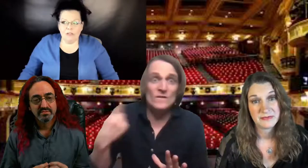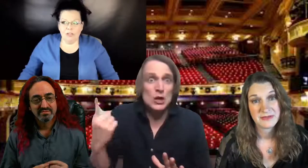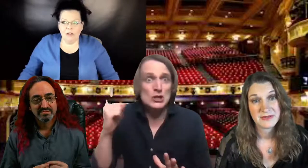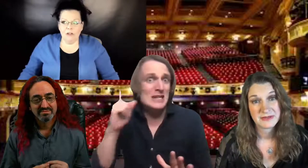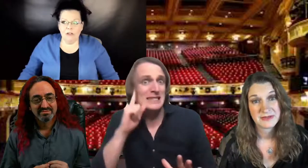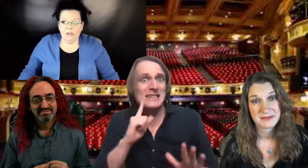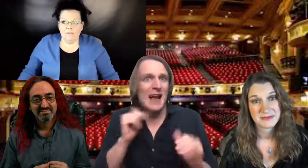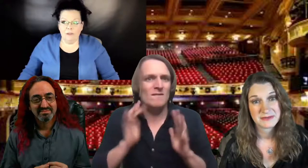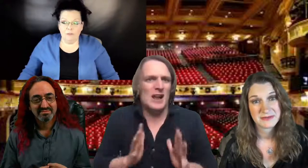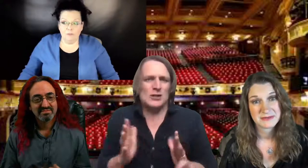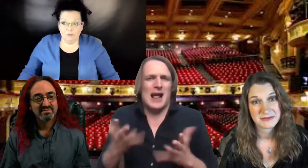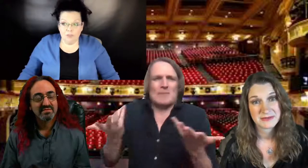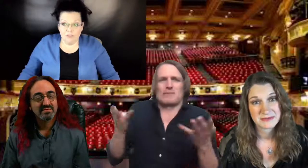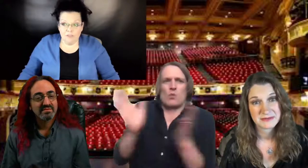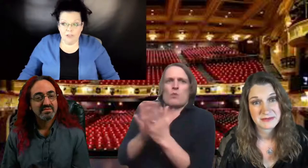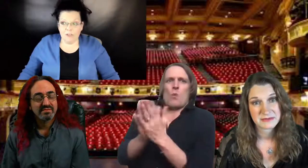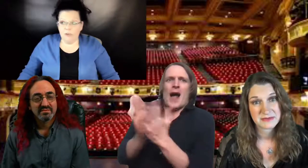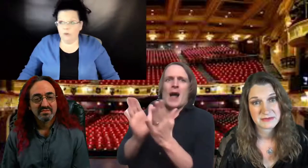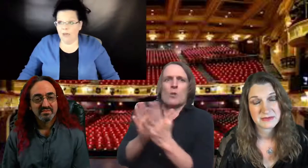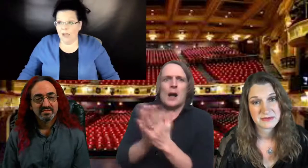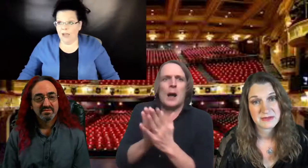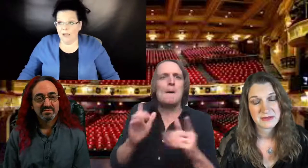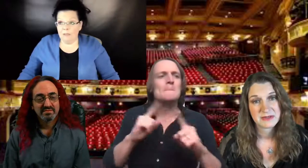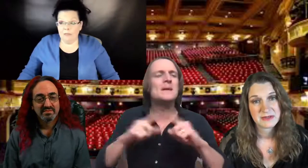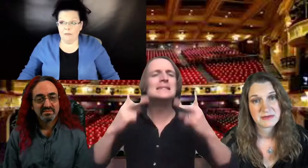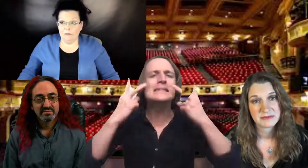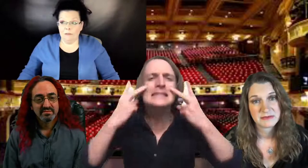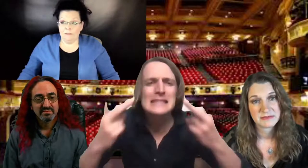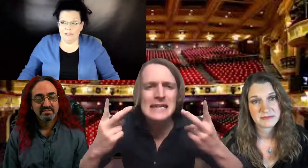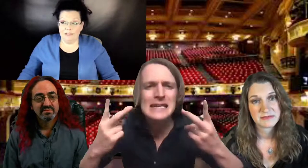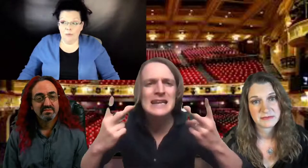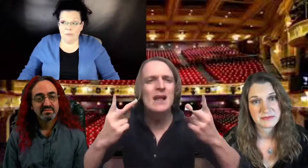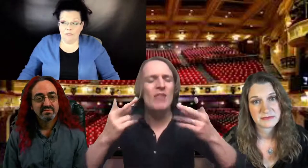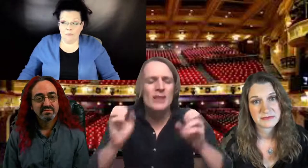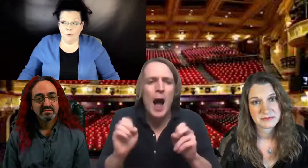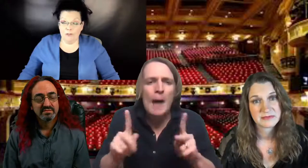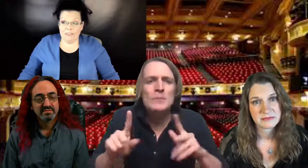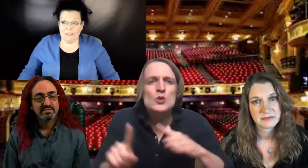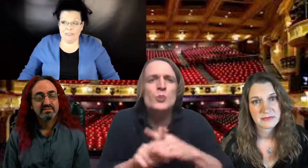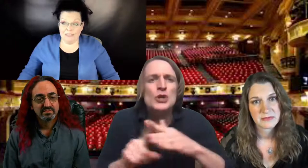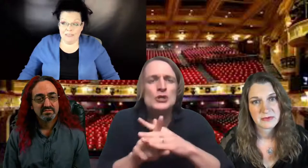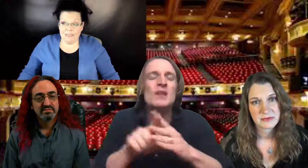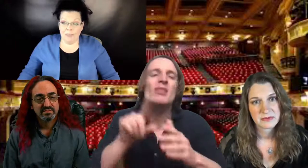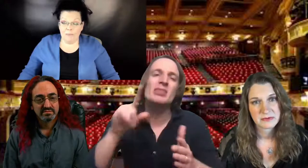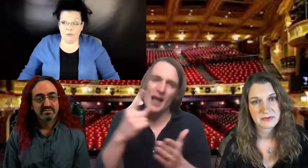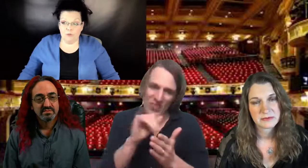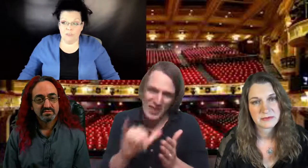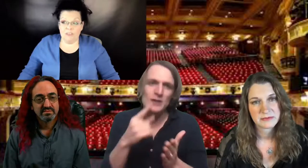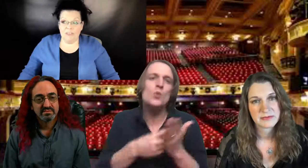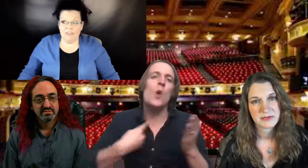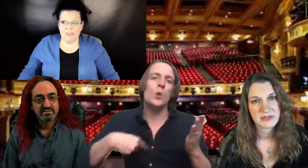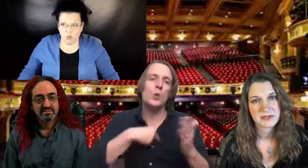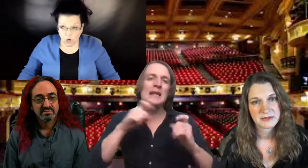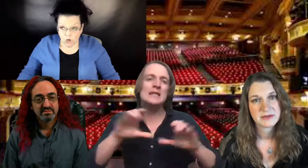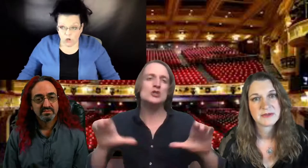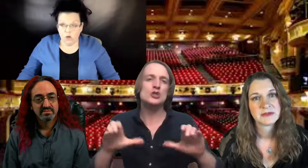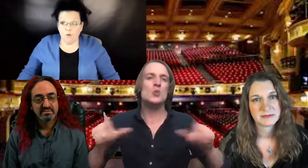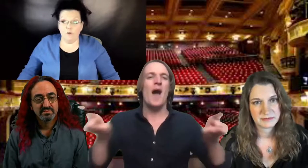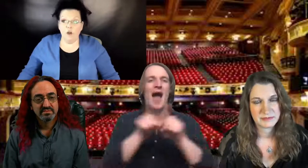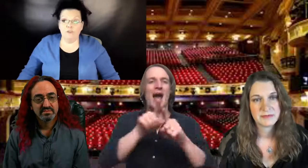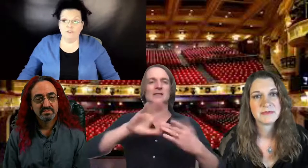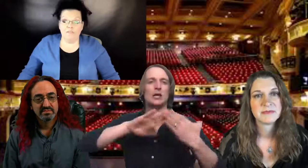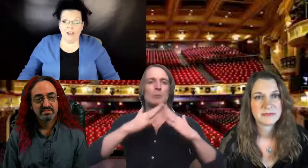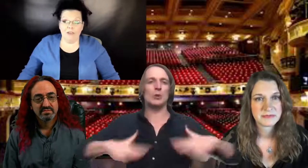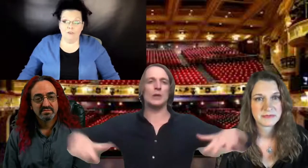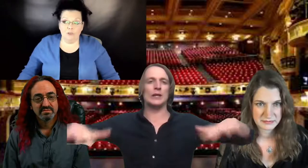I don't care if I was the first deaf actor or not. I mean, that's not what's important. It's to see the opportunities that can then occur